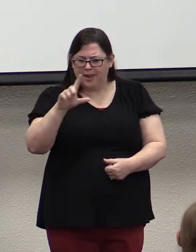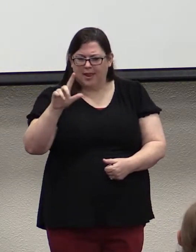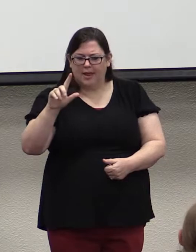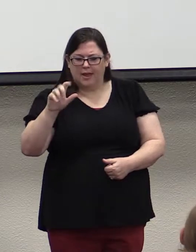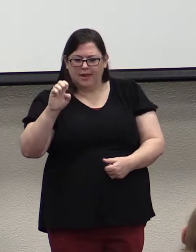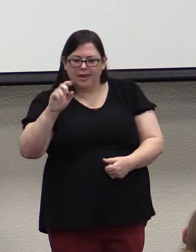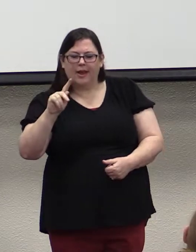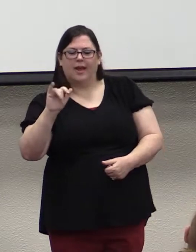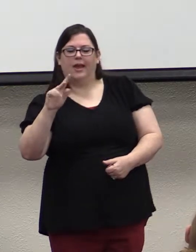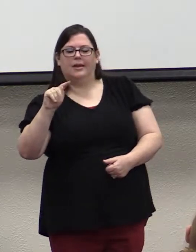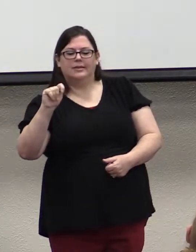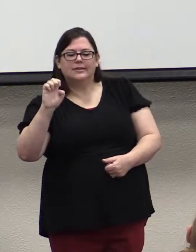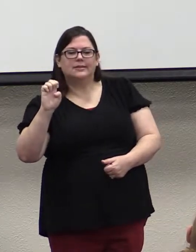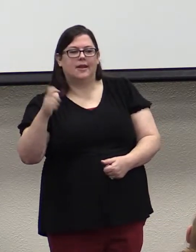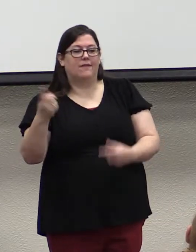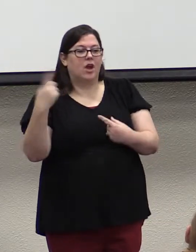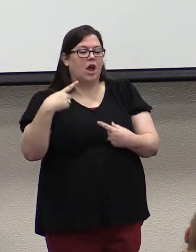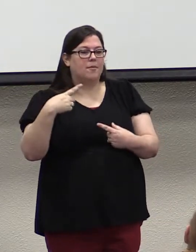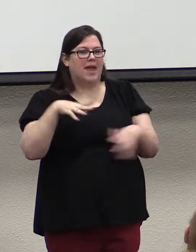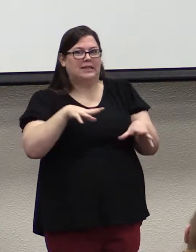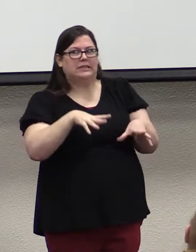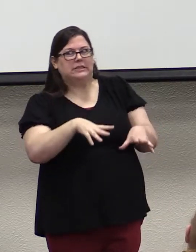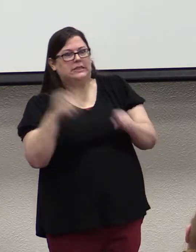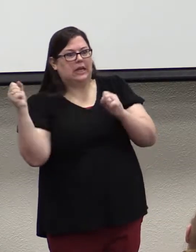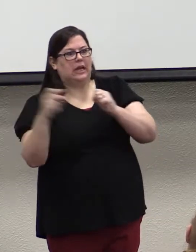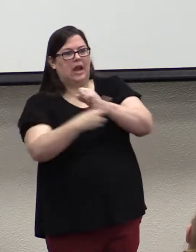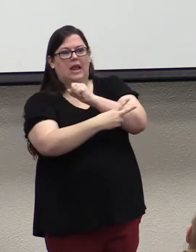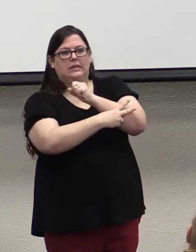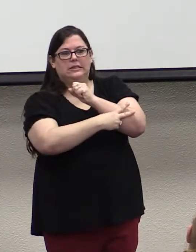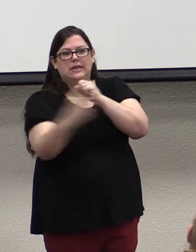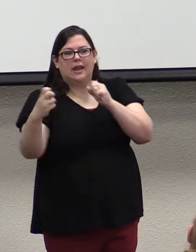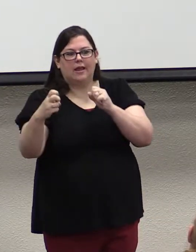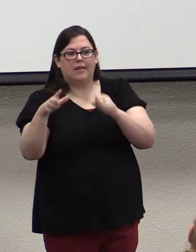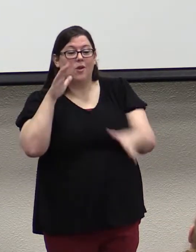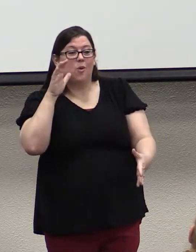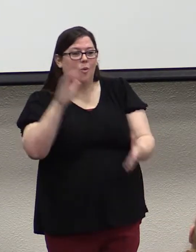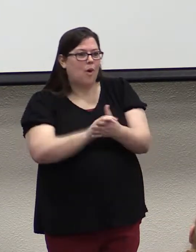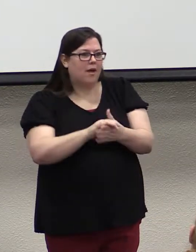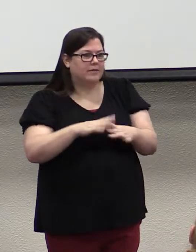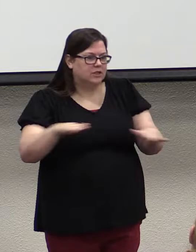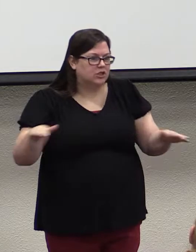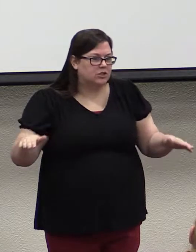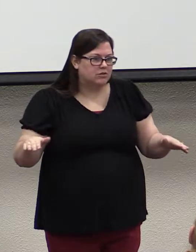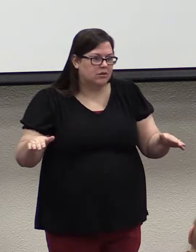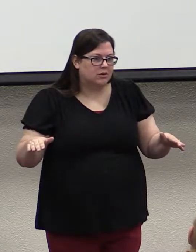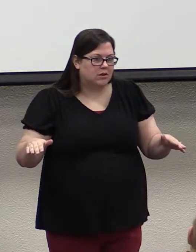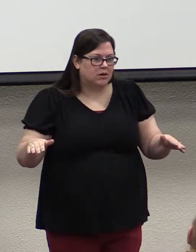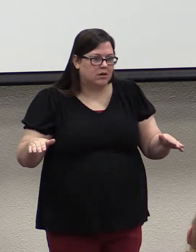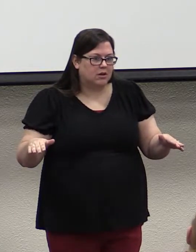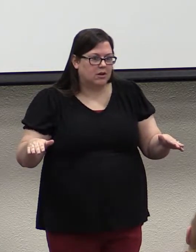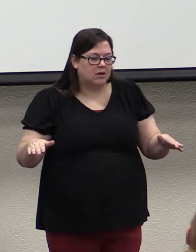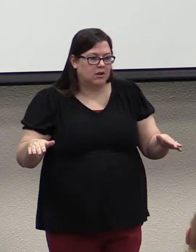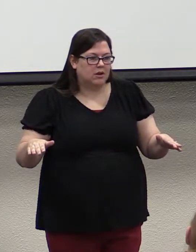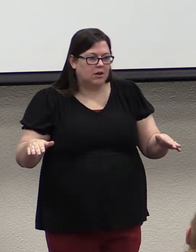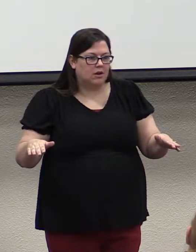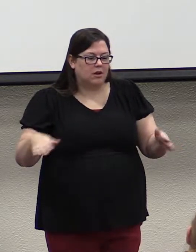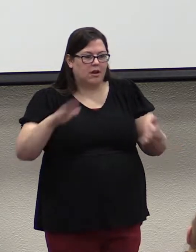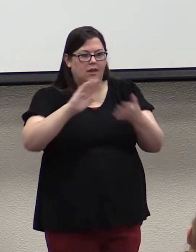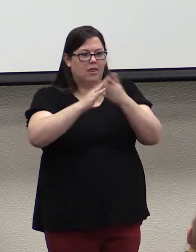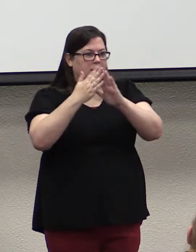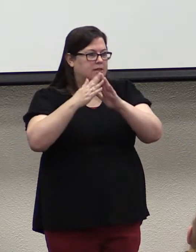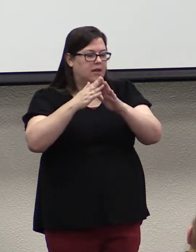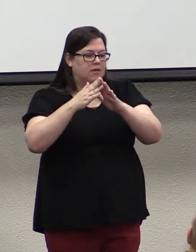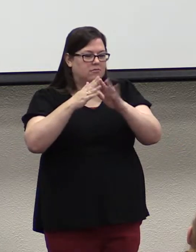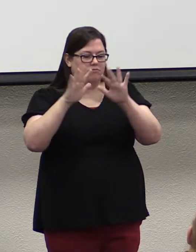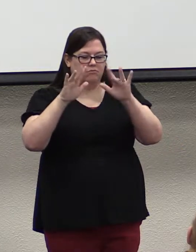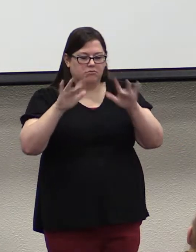women, taken their wives and their children. They come home to Ziklag to find the town burned down and their